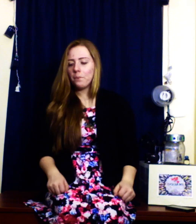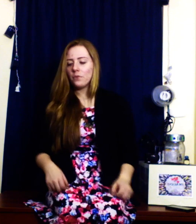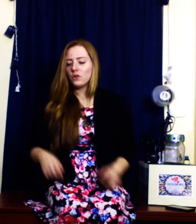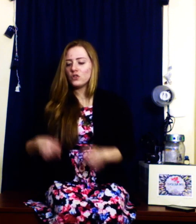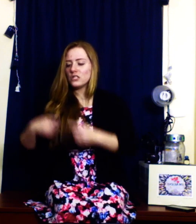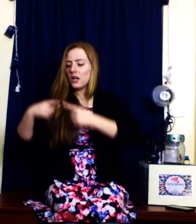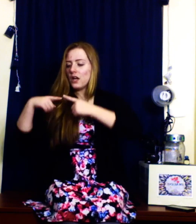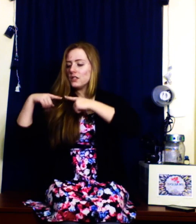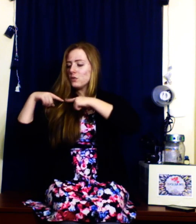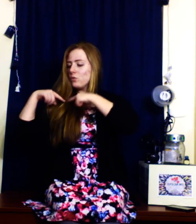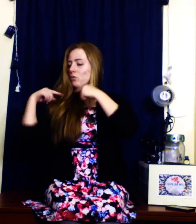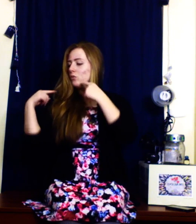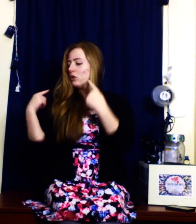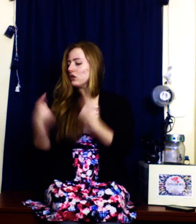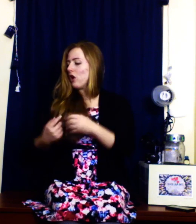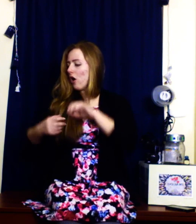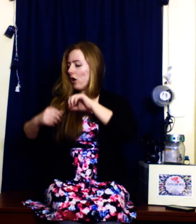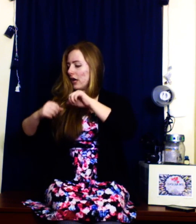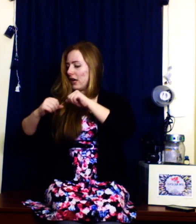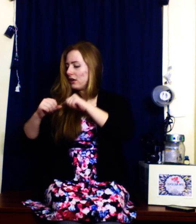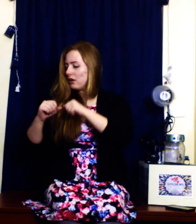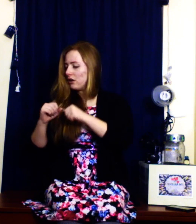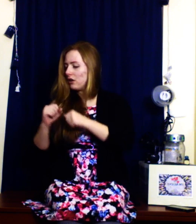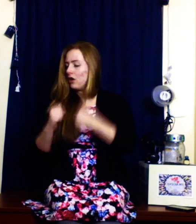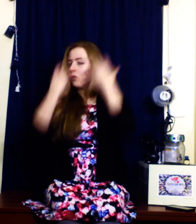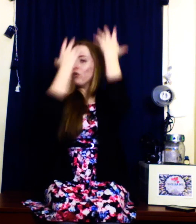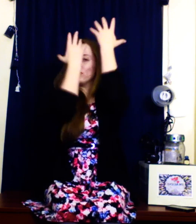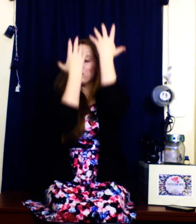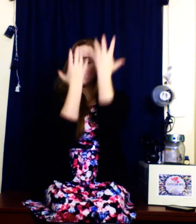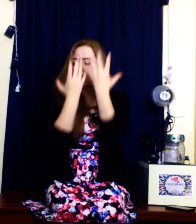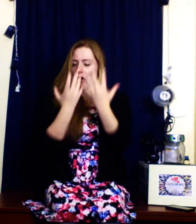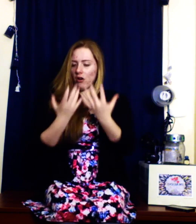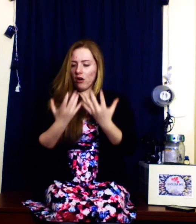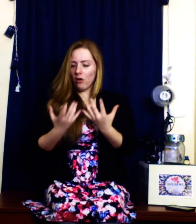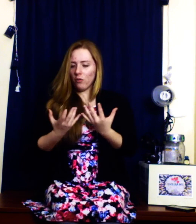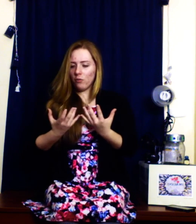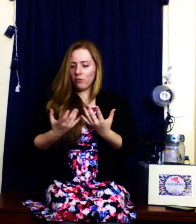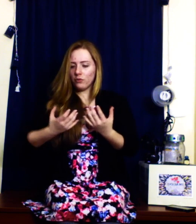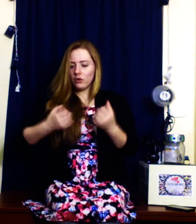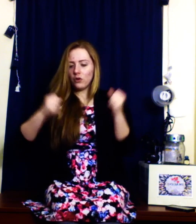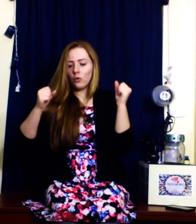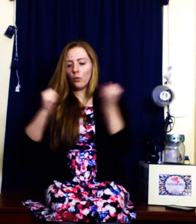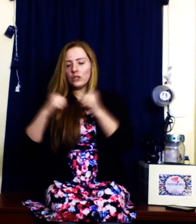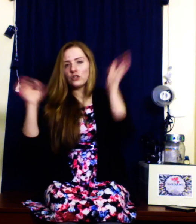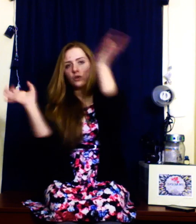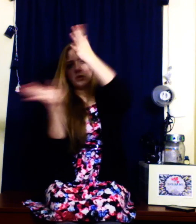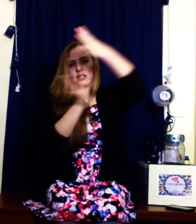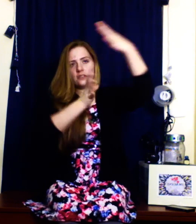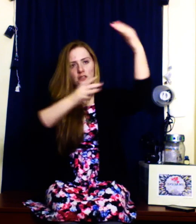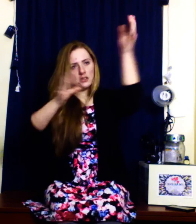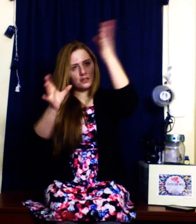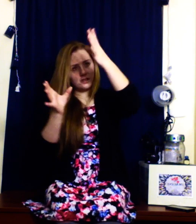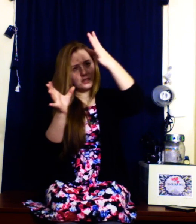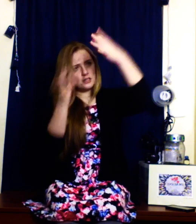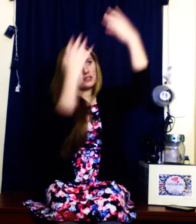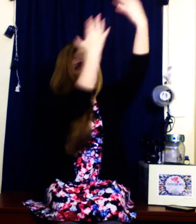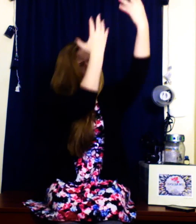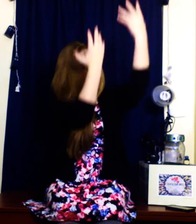Then she says, with its heartache, with its sorrow, winter wind